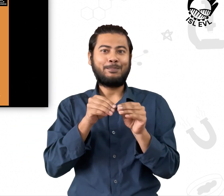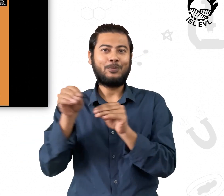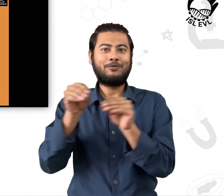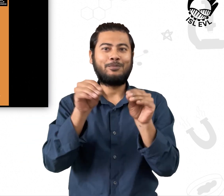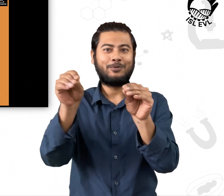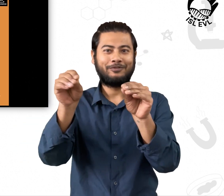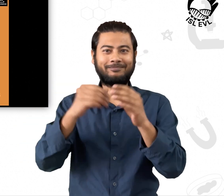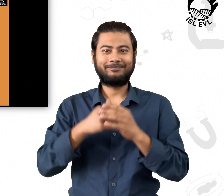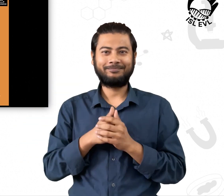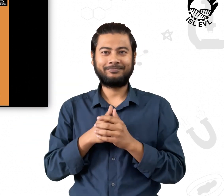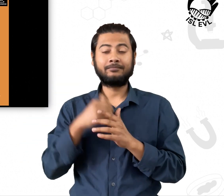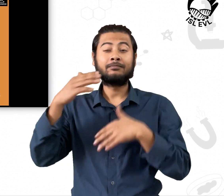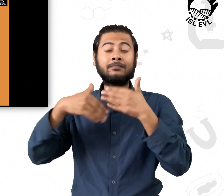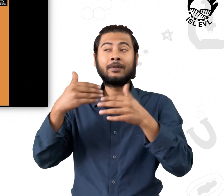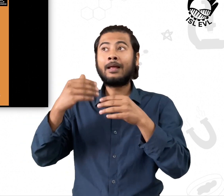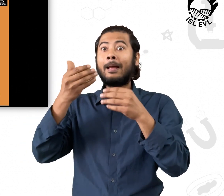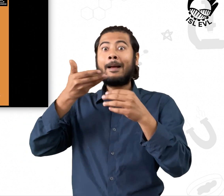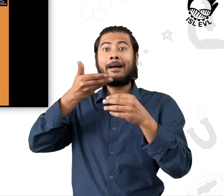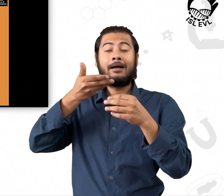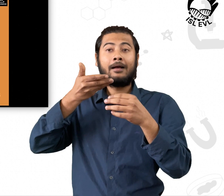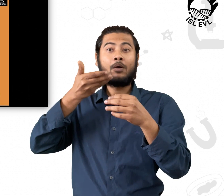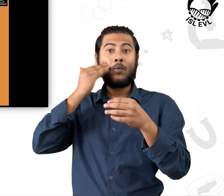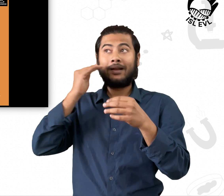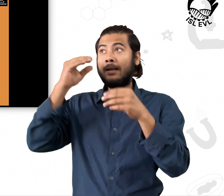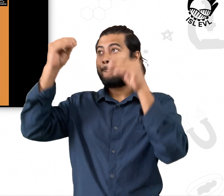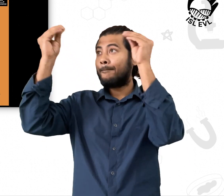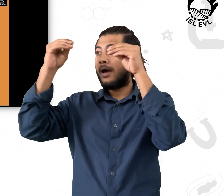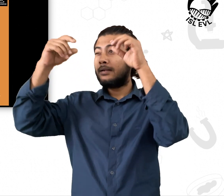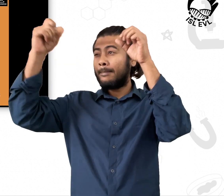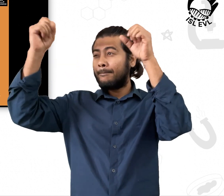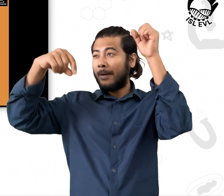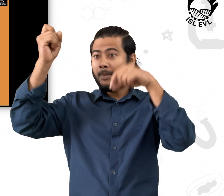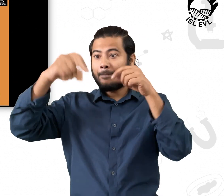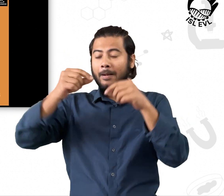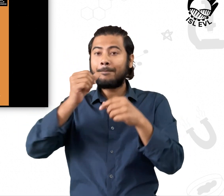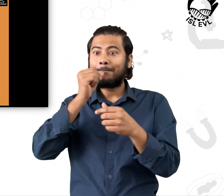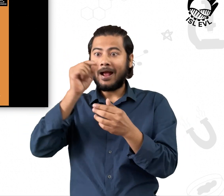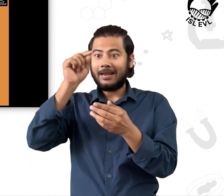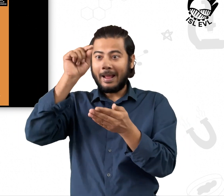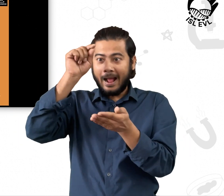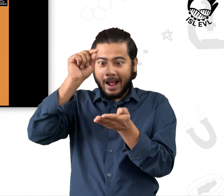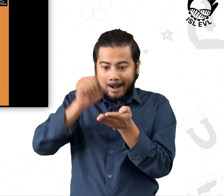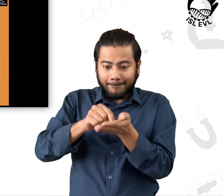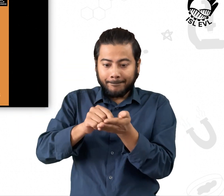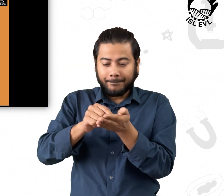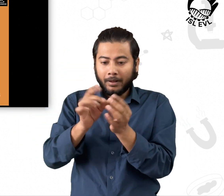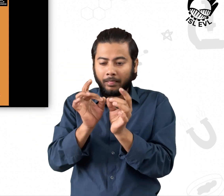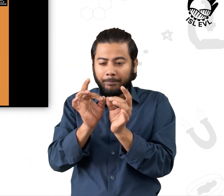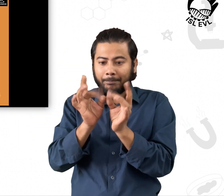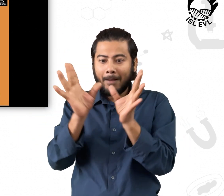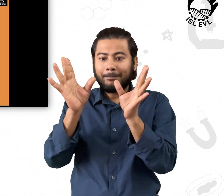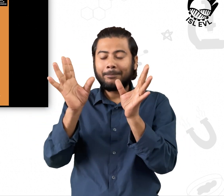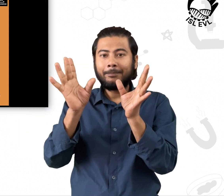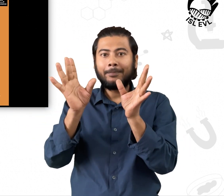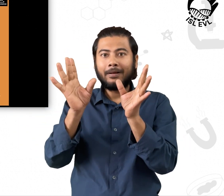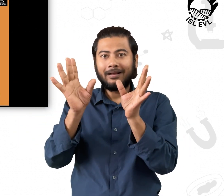attract their transport vehicles, the springtails. When the rain hits the soil, they produce tiny aerosols